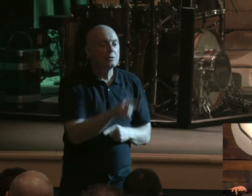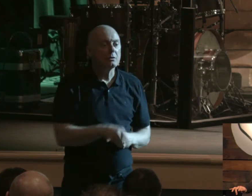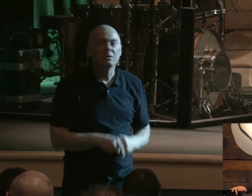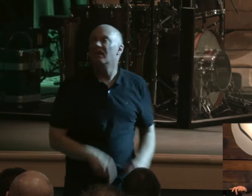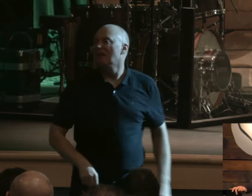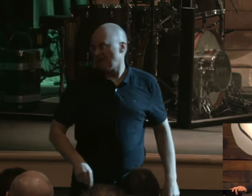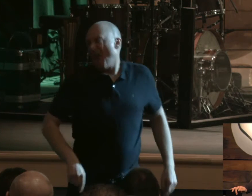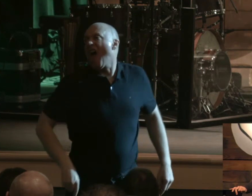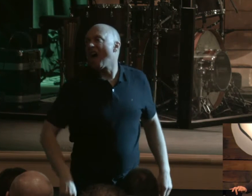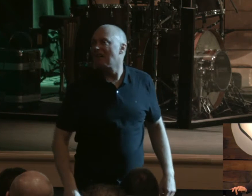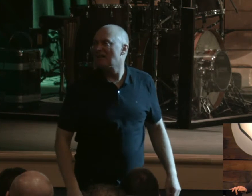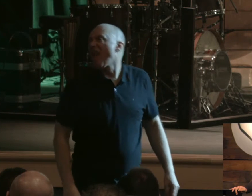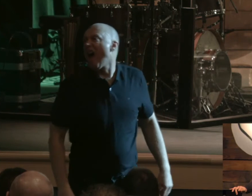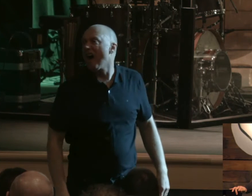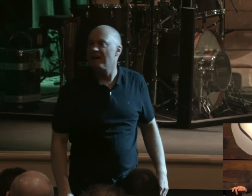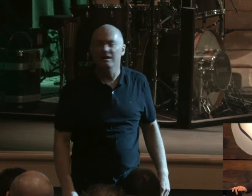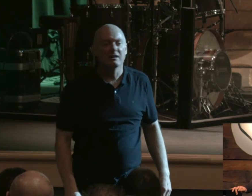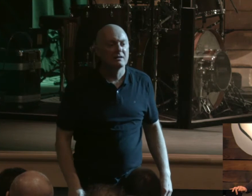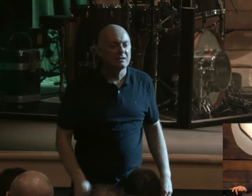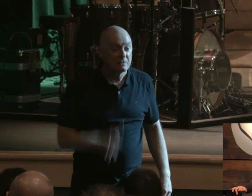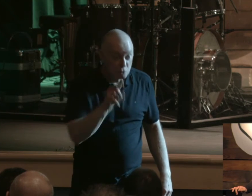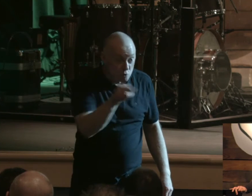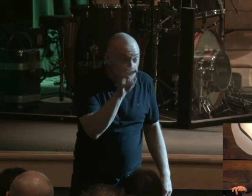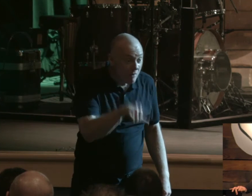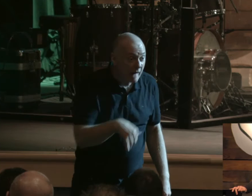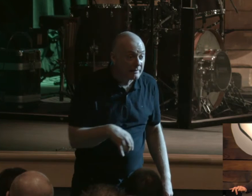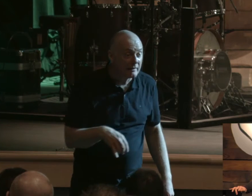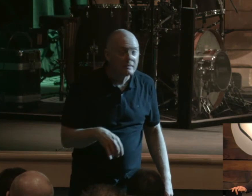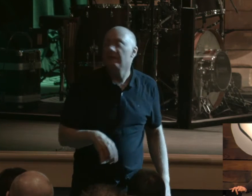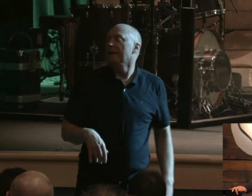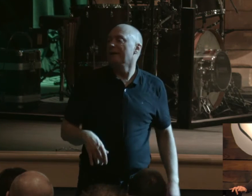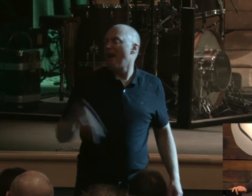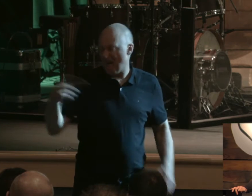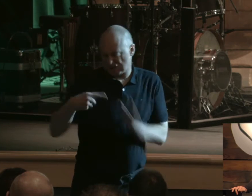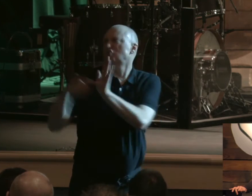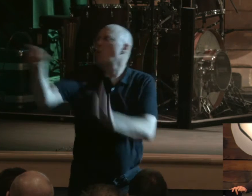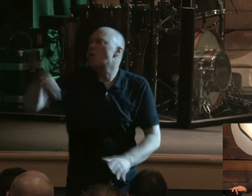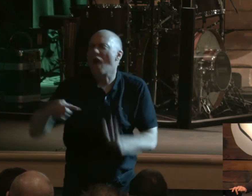yeah? People threaten you, people do this, people, and you're like, oh,